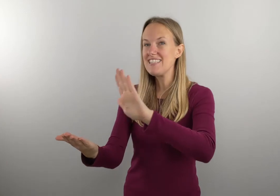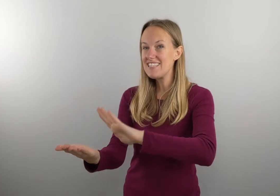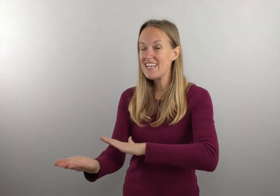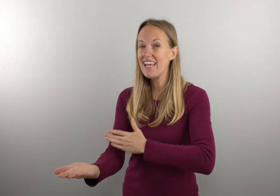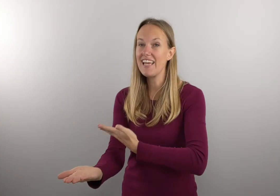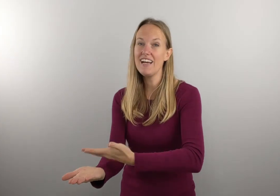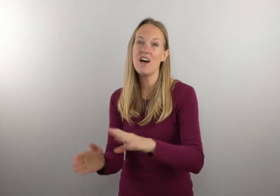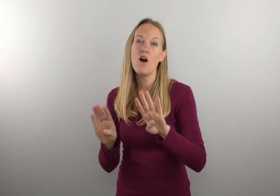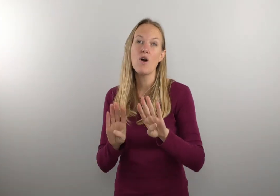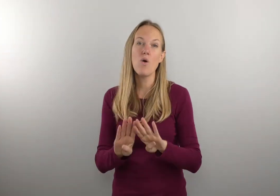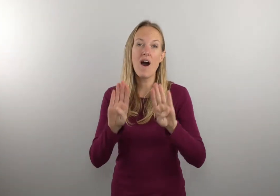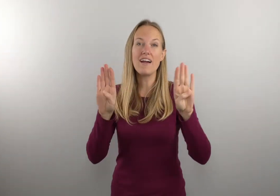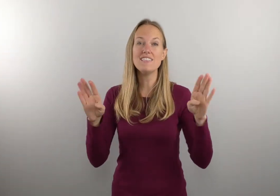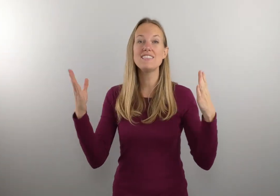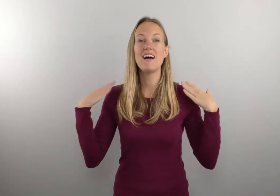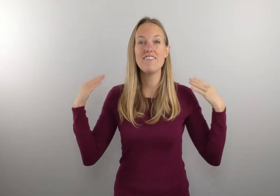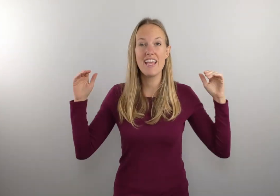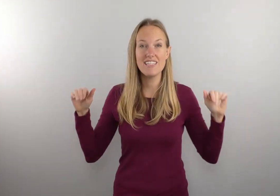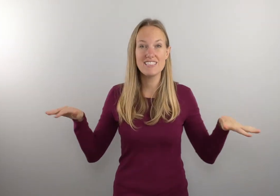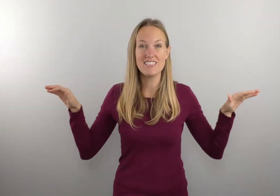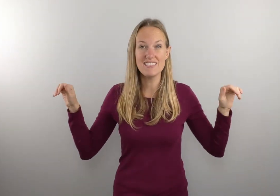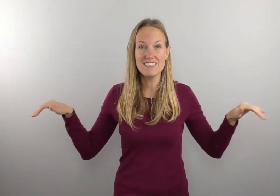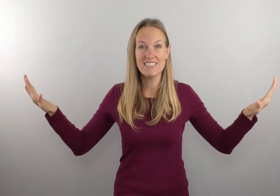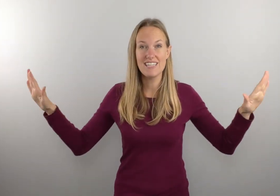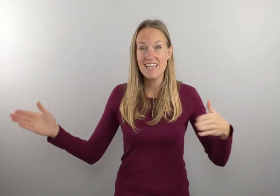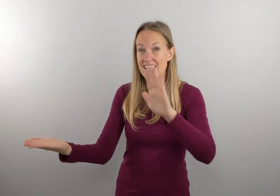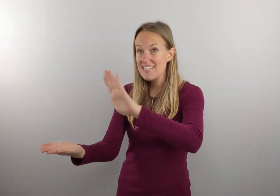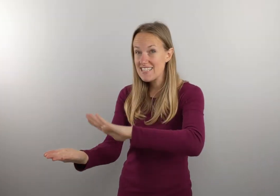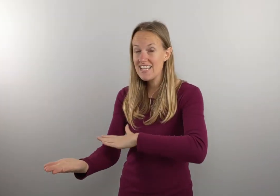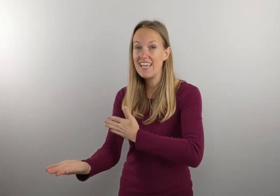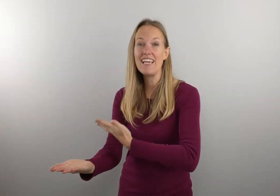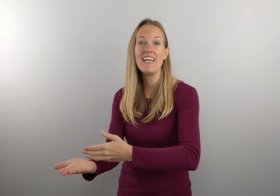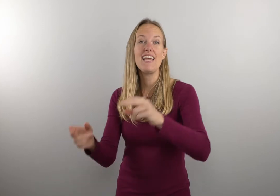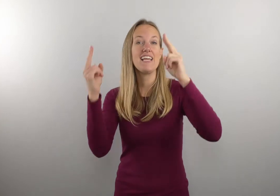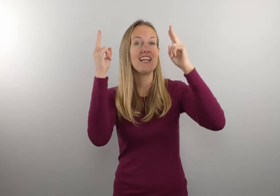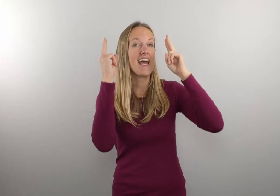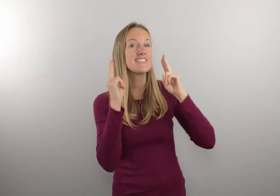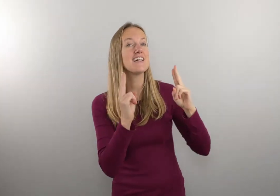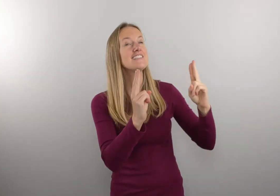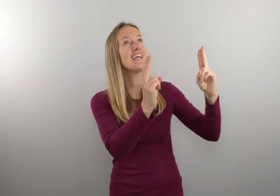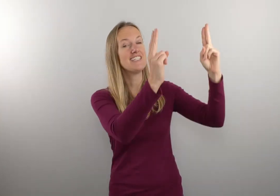Sing choirs of angels. Sing in